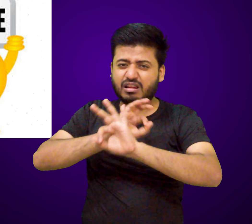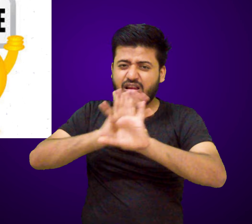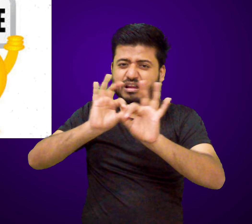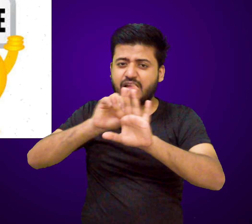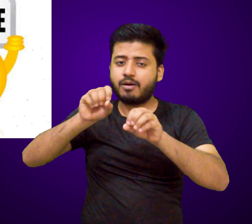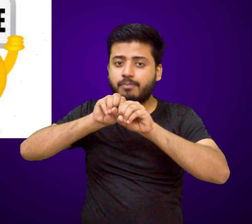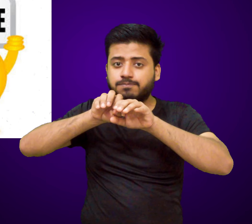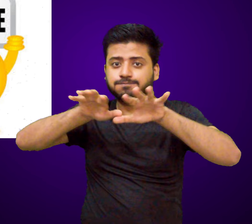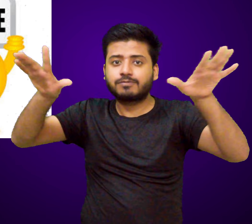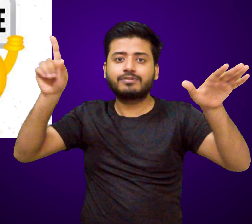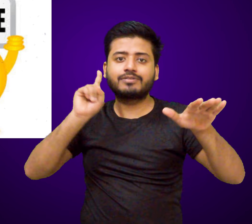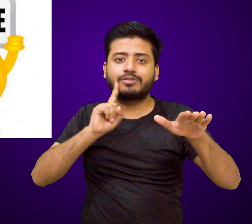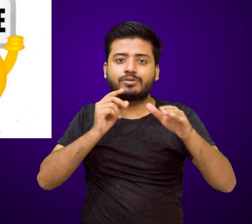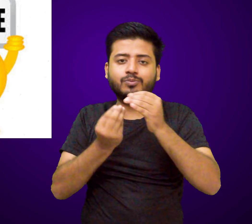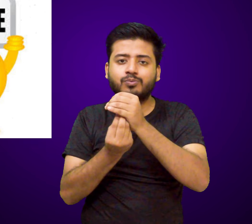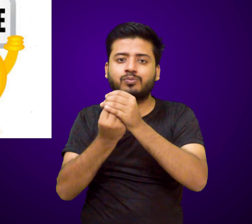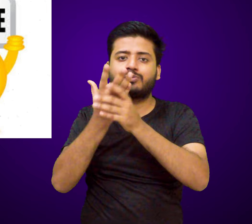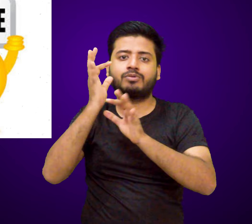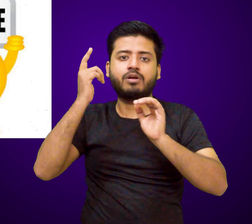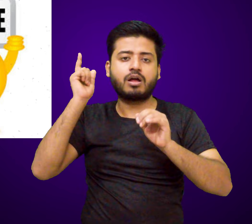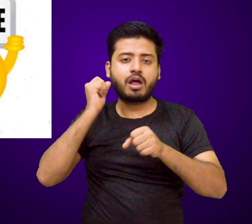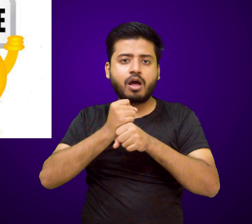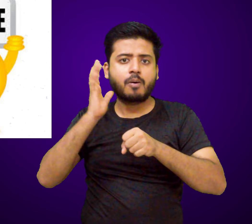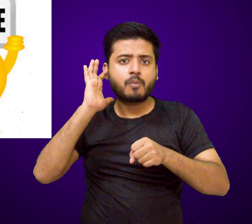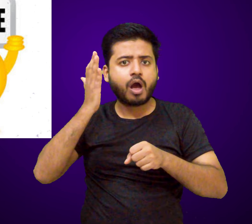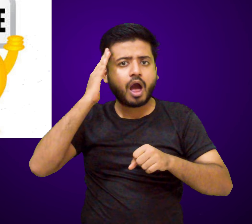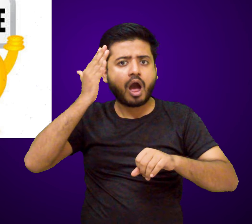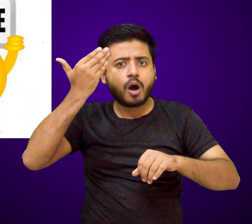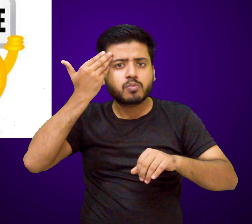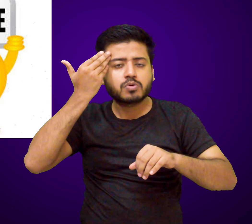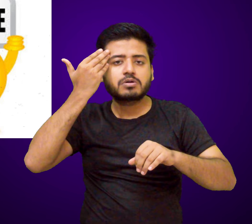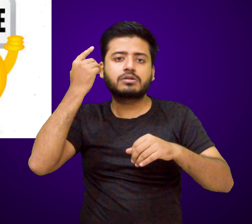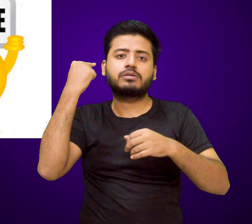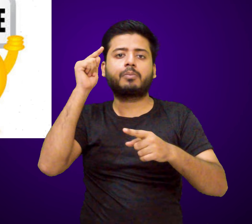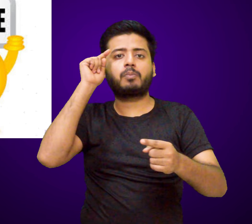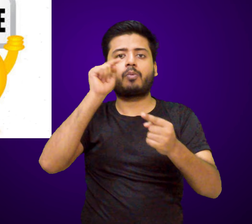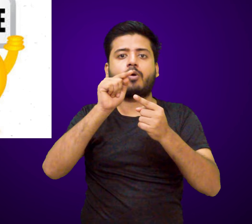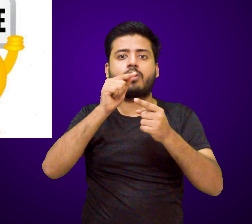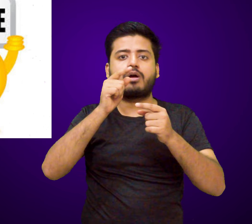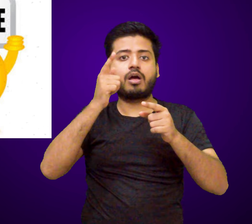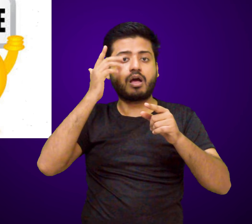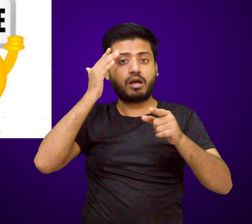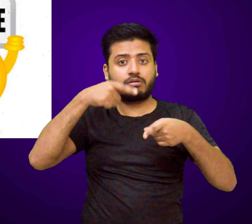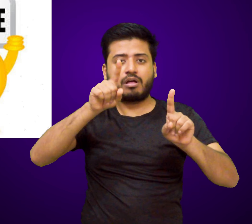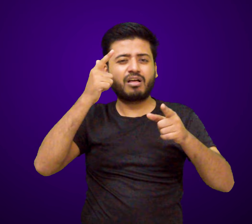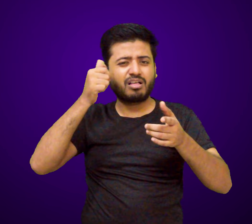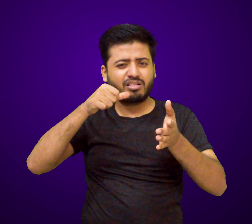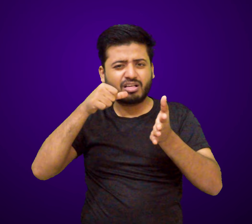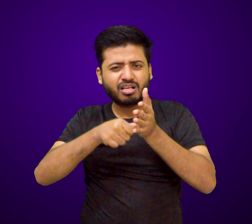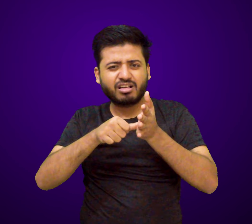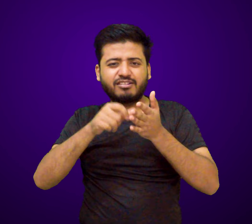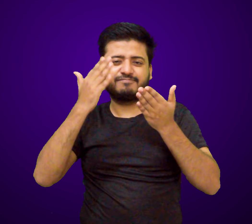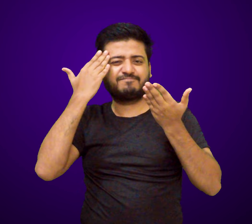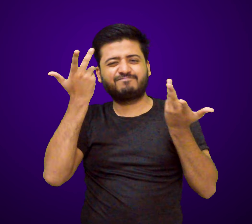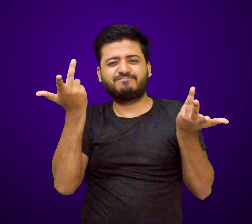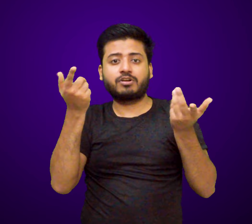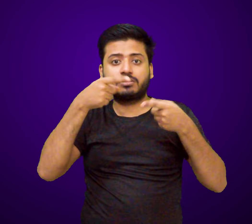have included supporting documentation to back up your claims. This can include Letters from healthcare providers explaining how